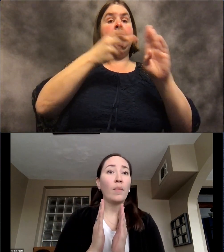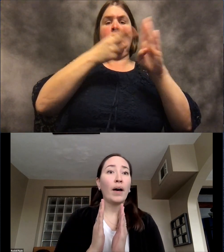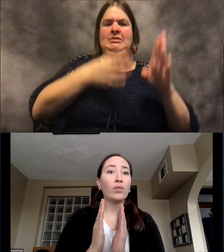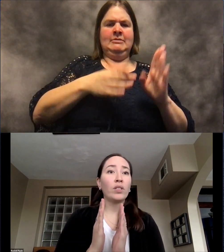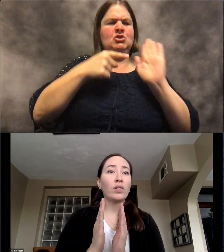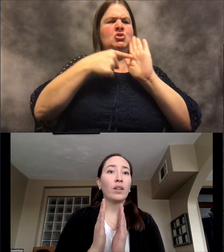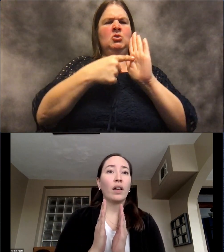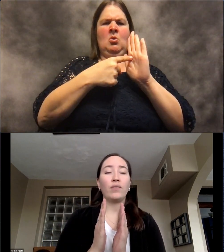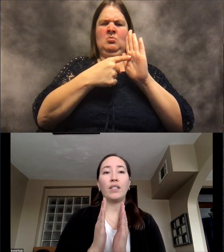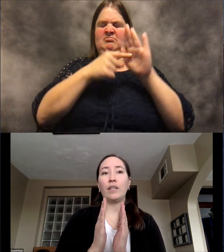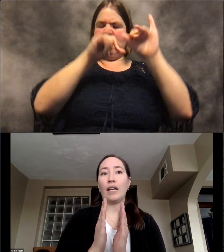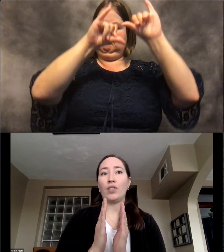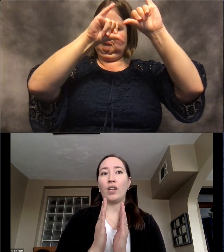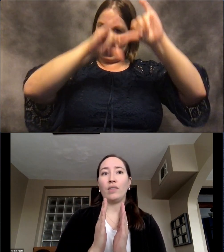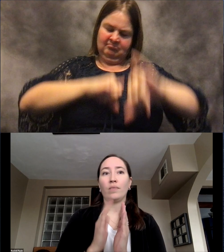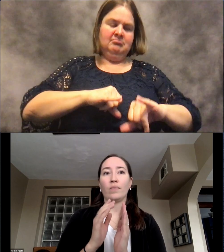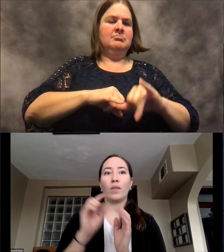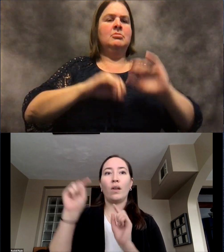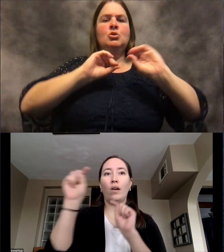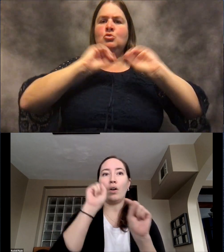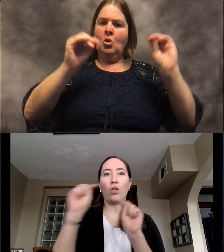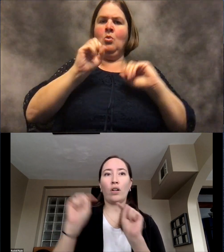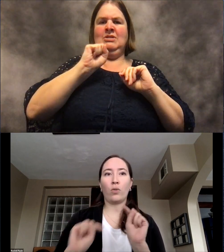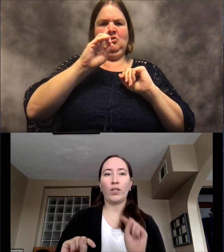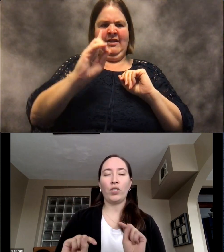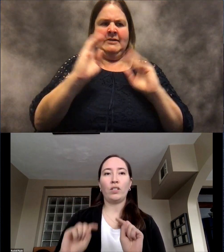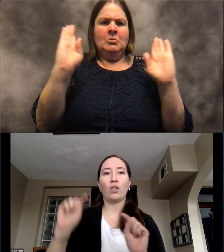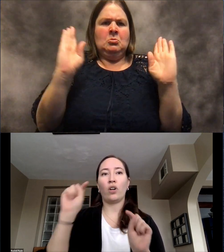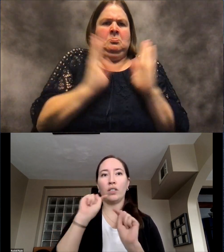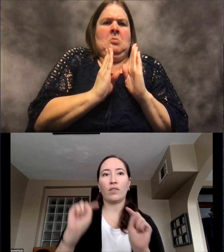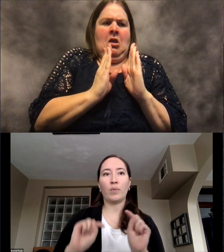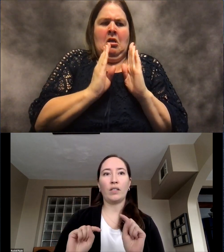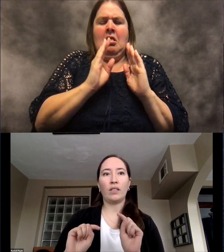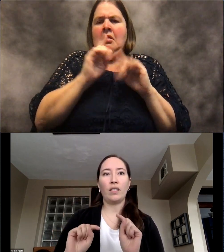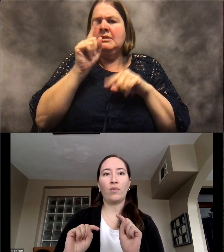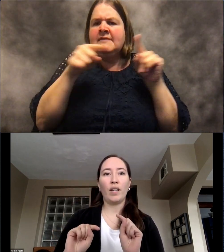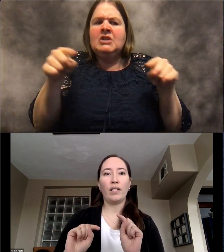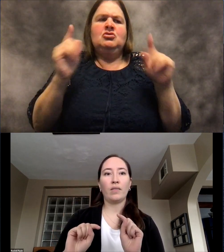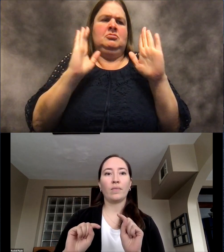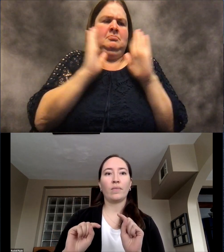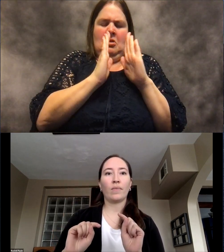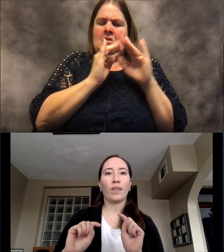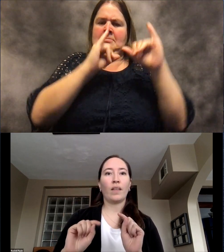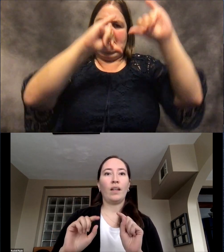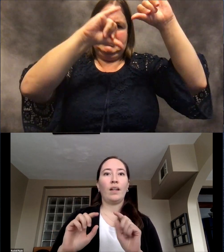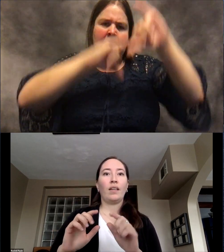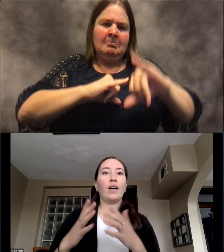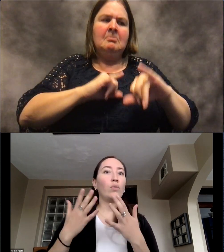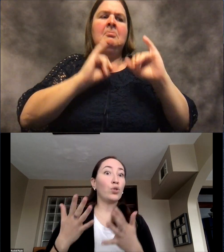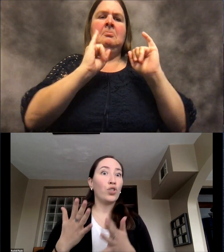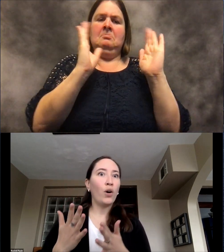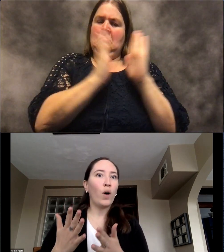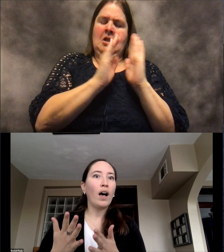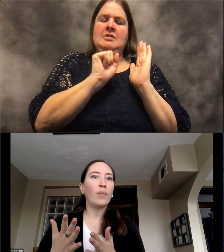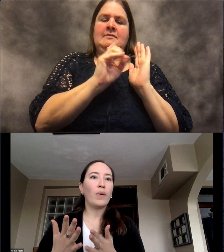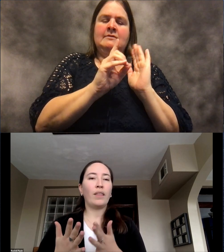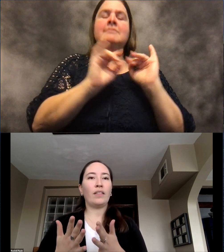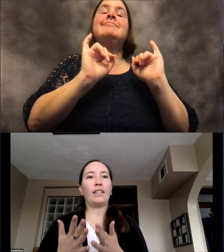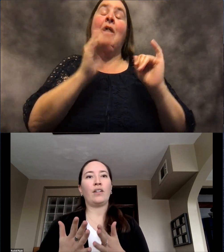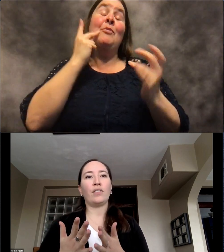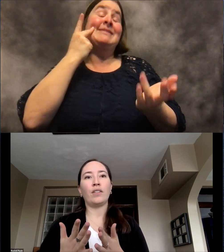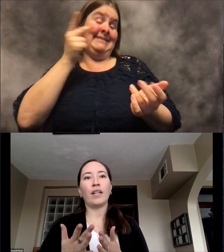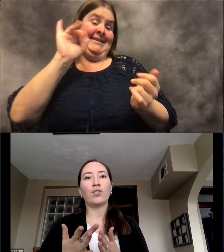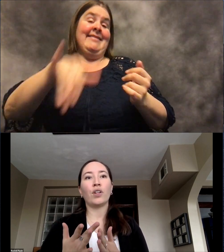small amount of deviation across questions, across the responses they've made, that will show up